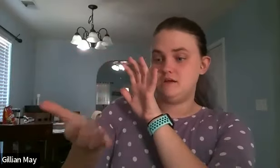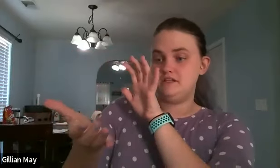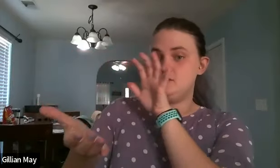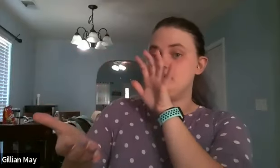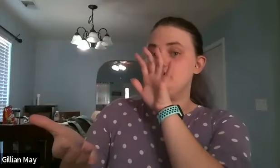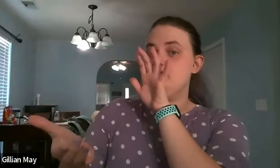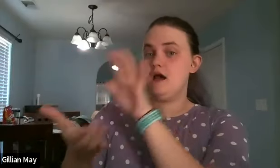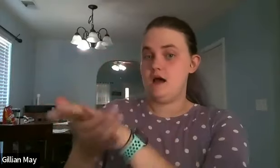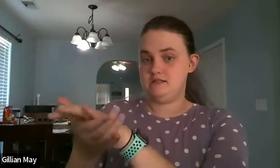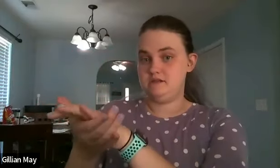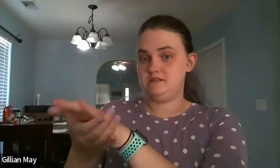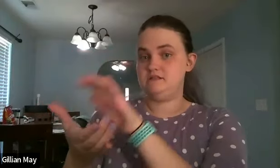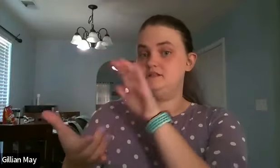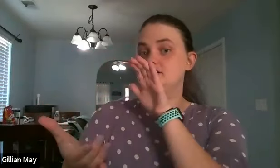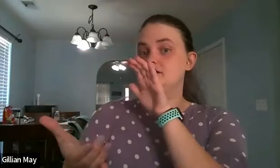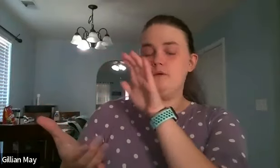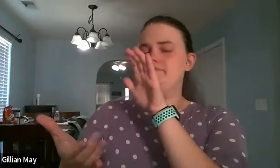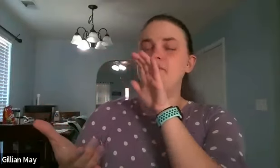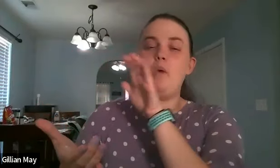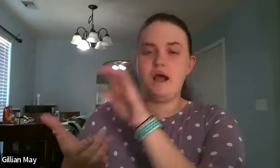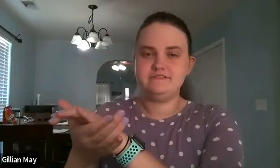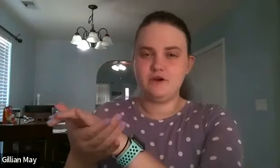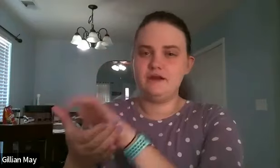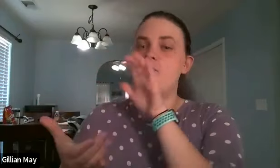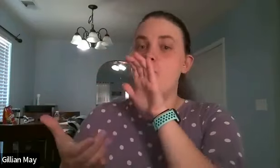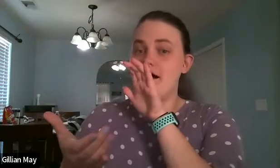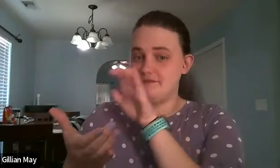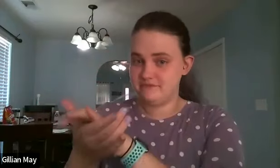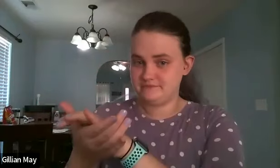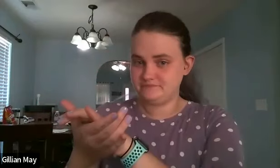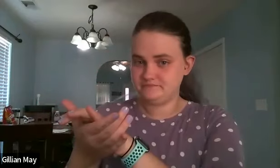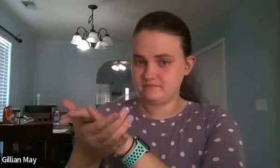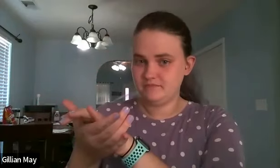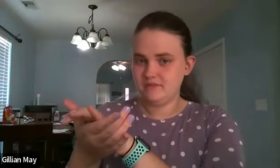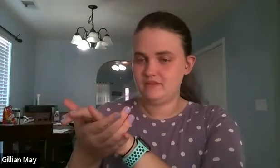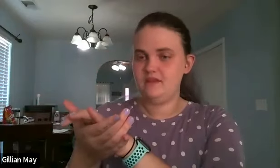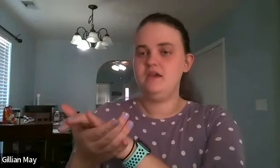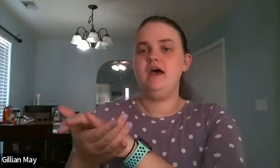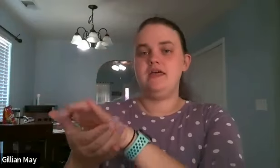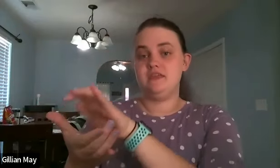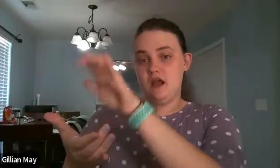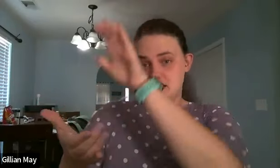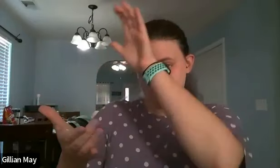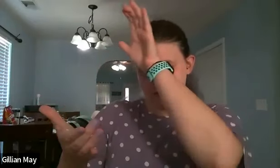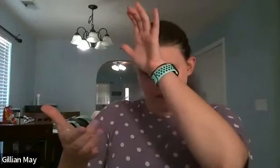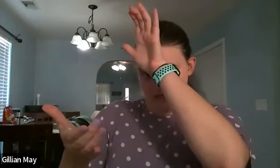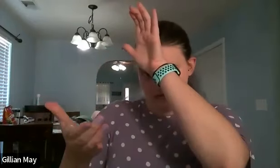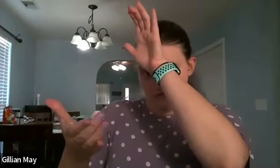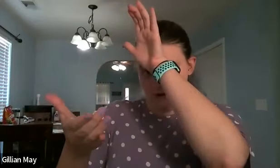non-dominant is open, husband. Or I mean wife, sorry, wife. And then husband would be at your